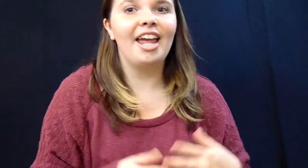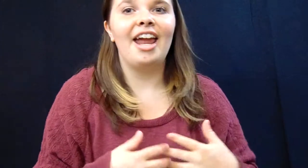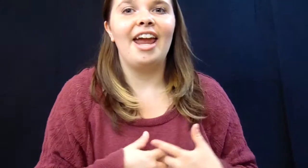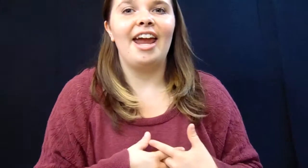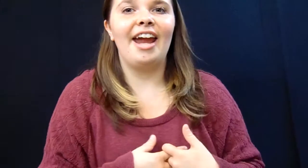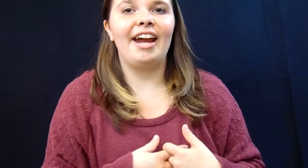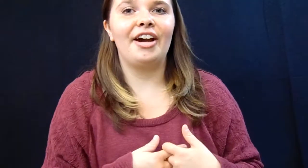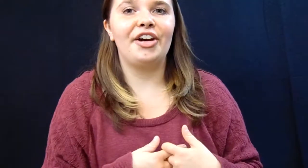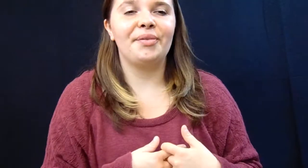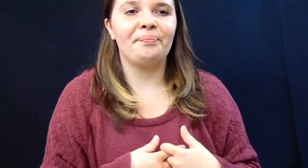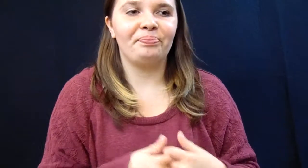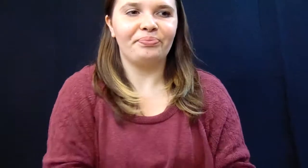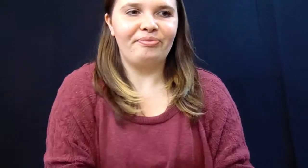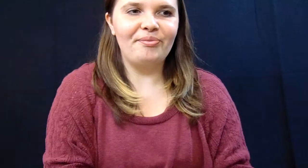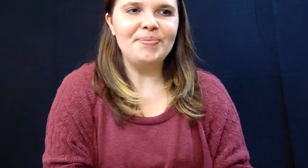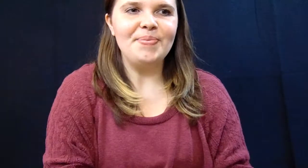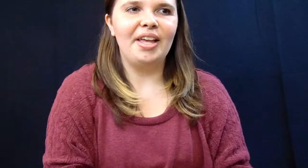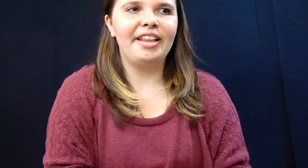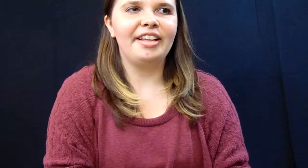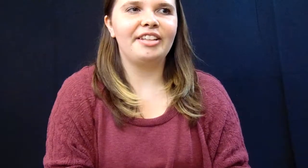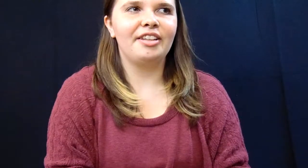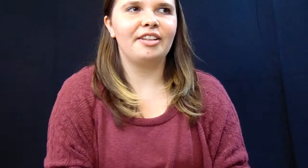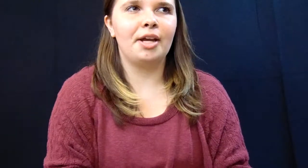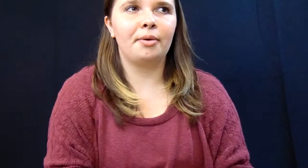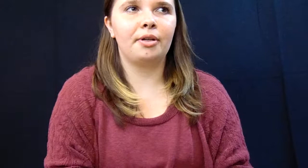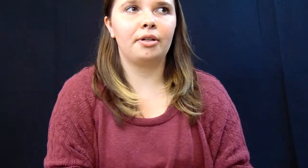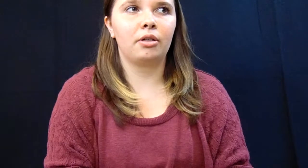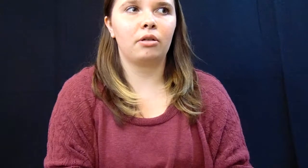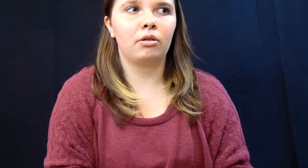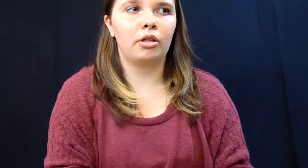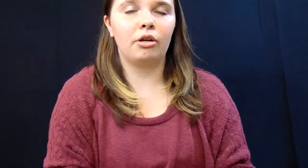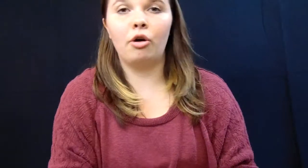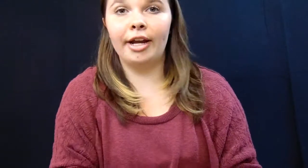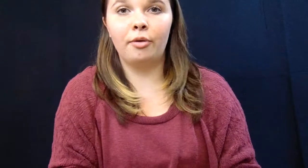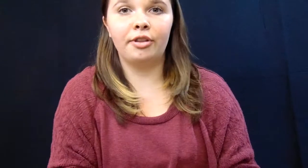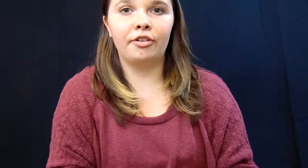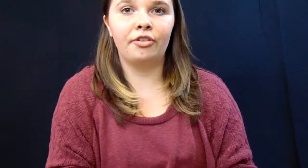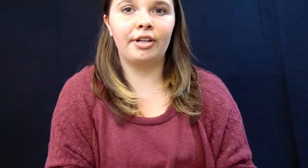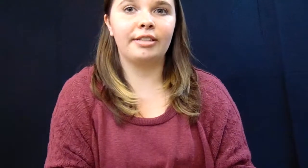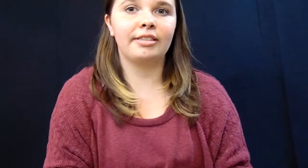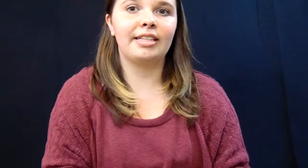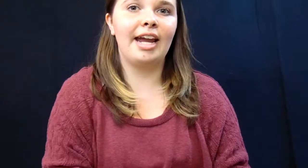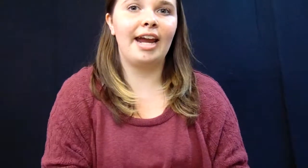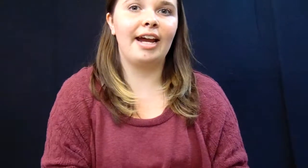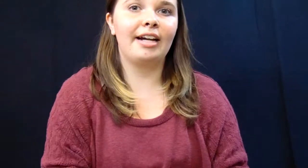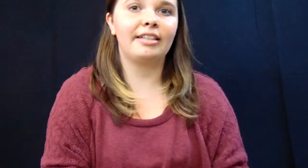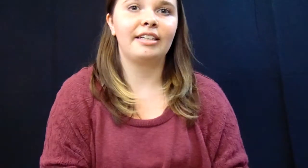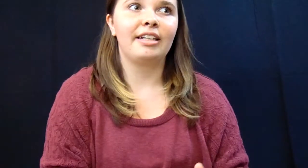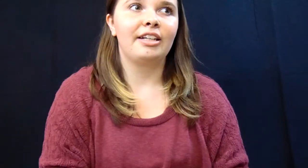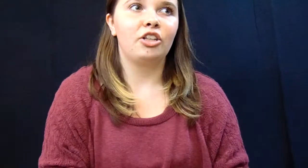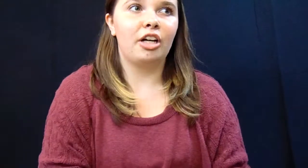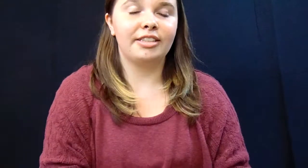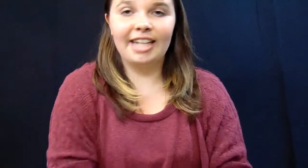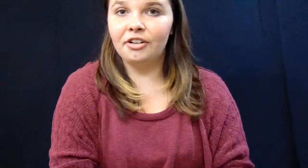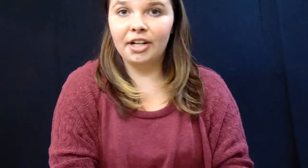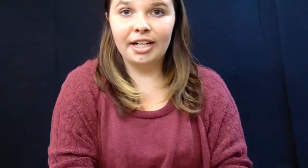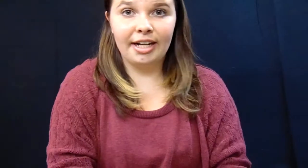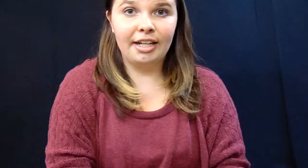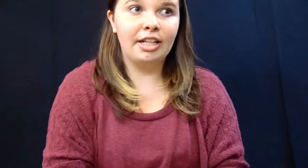and they were gonna go hang out with their friends and on Saturday night and